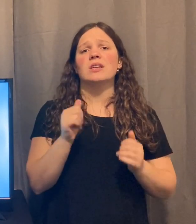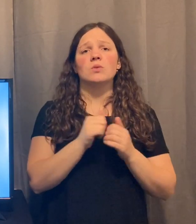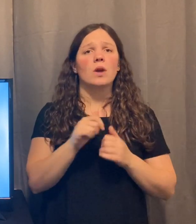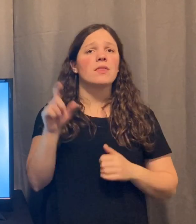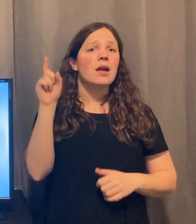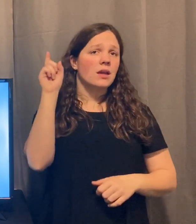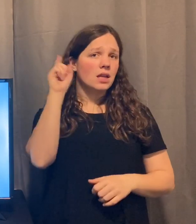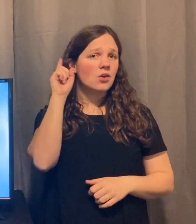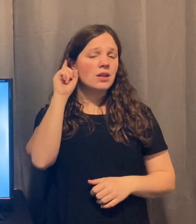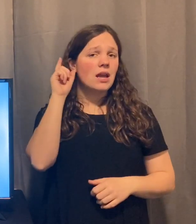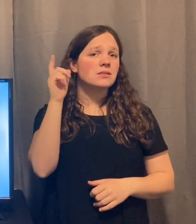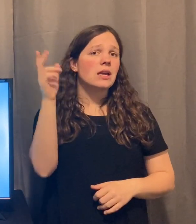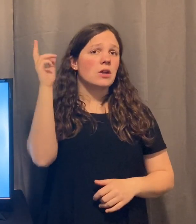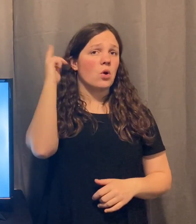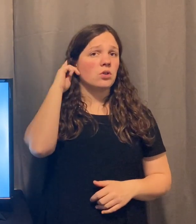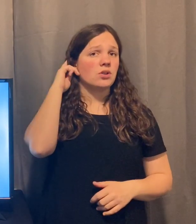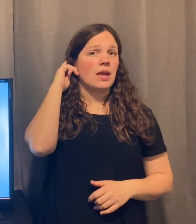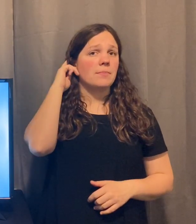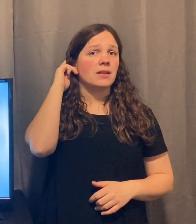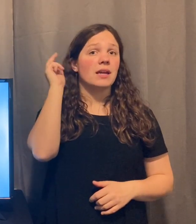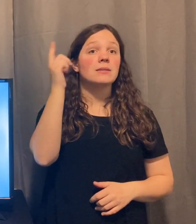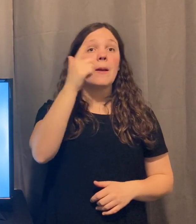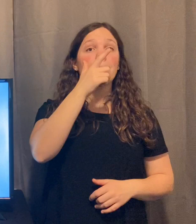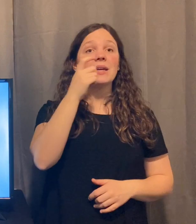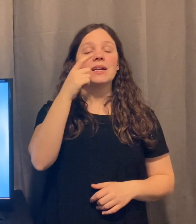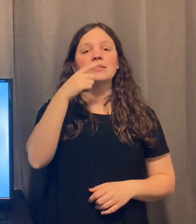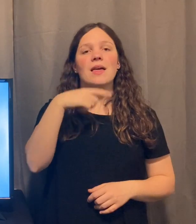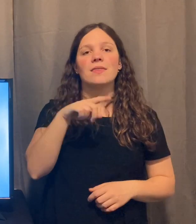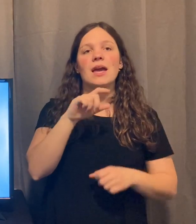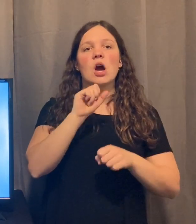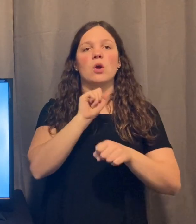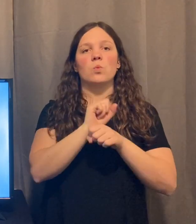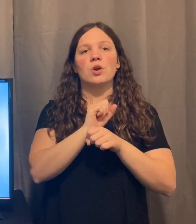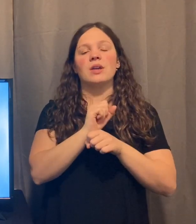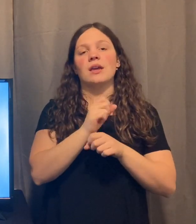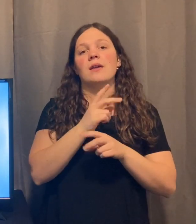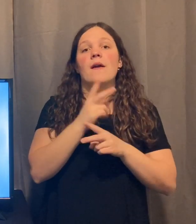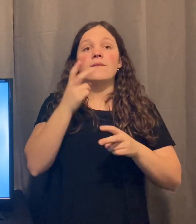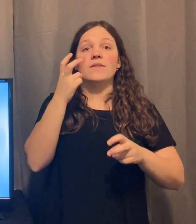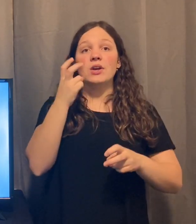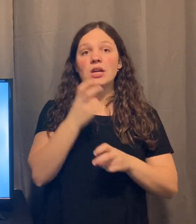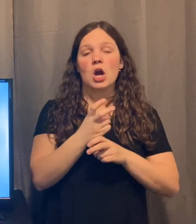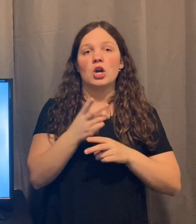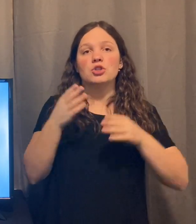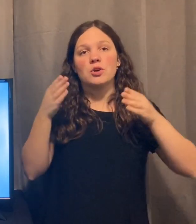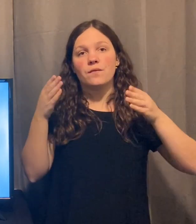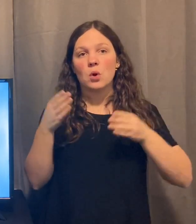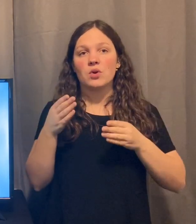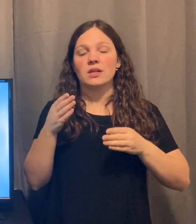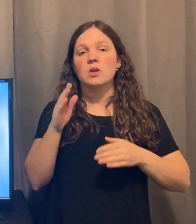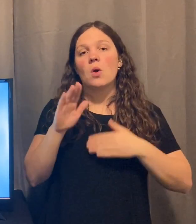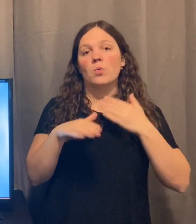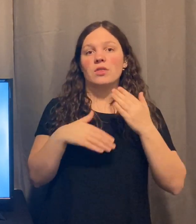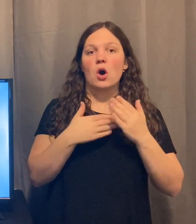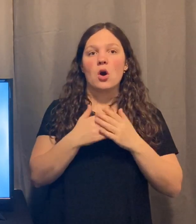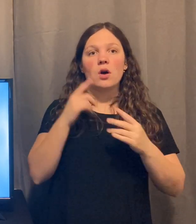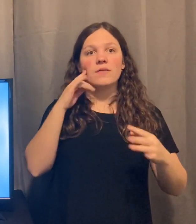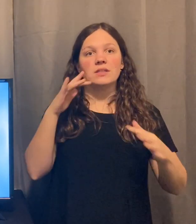with hearing aids and cochlear implants, because they are working very hard to focus with all the